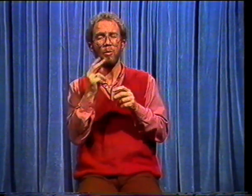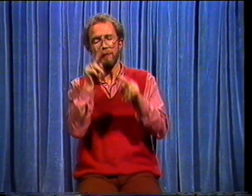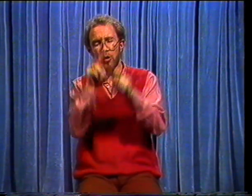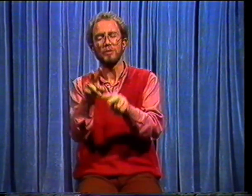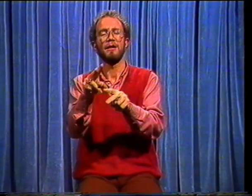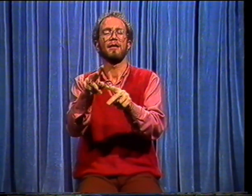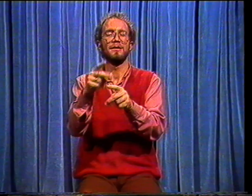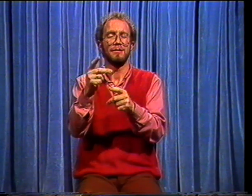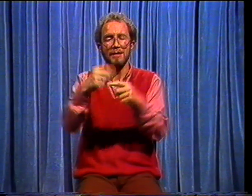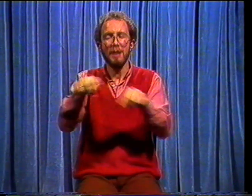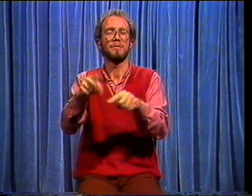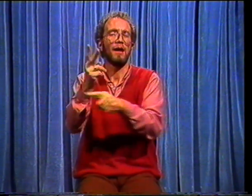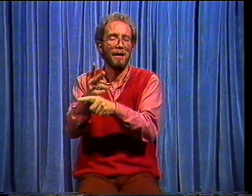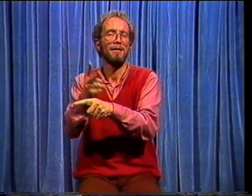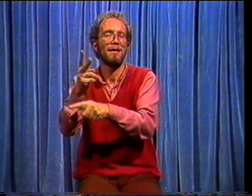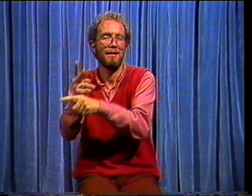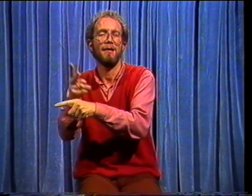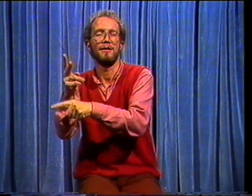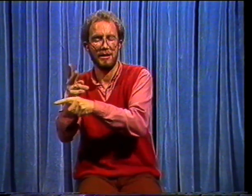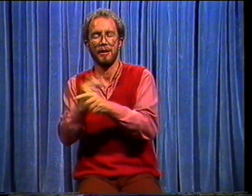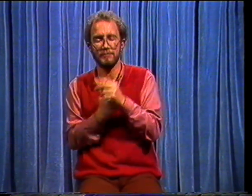When we've looked at the tapes a few times, again and again,